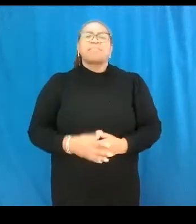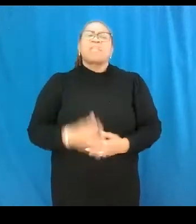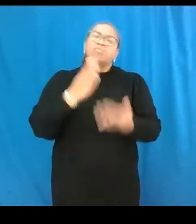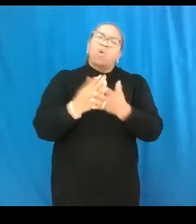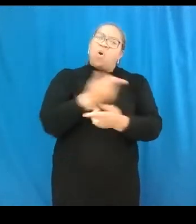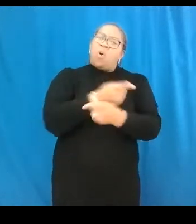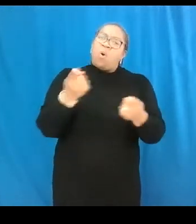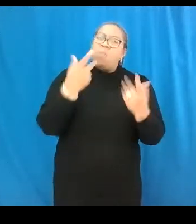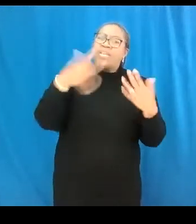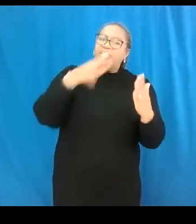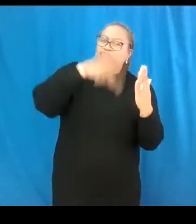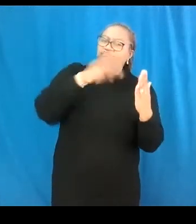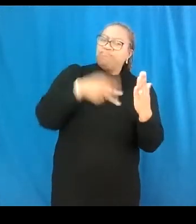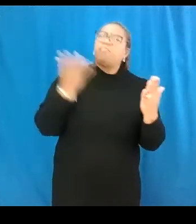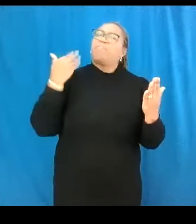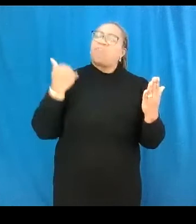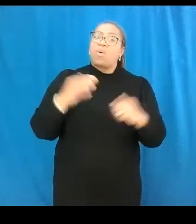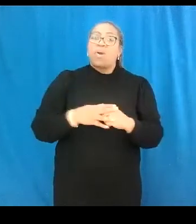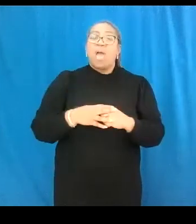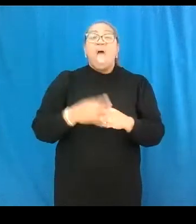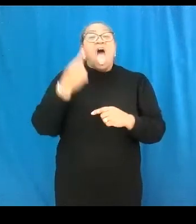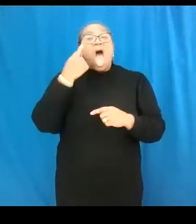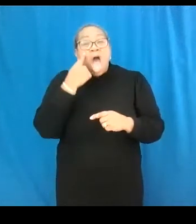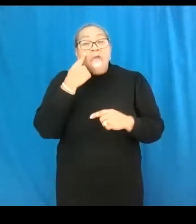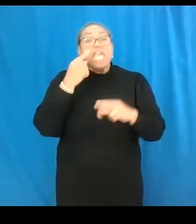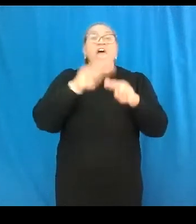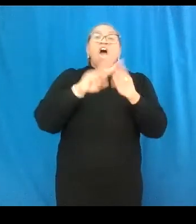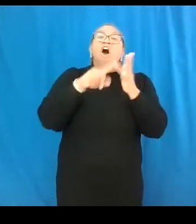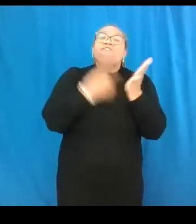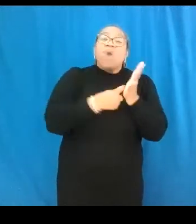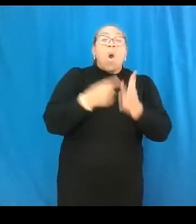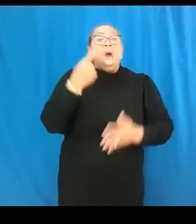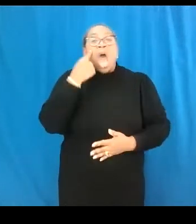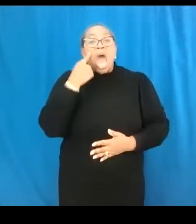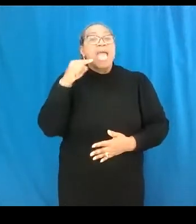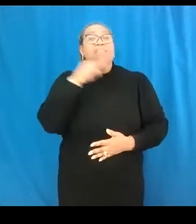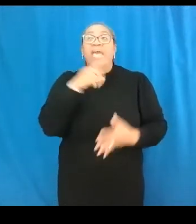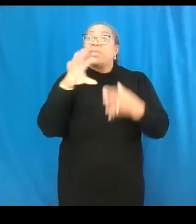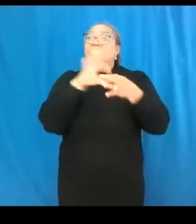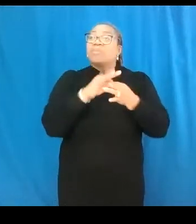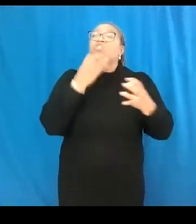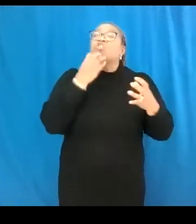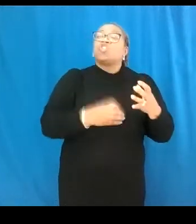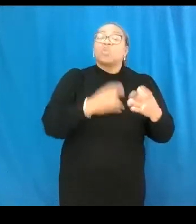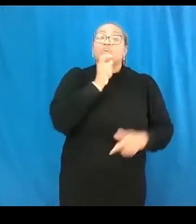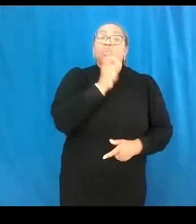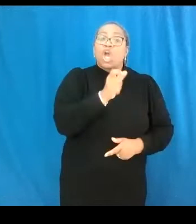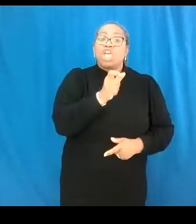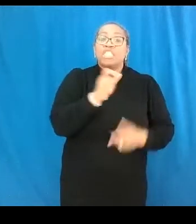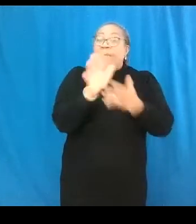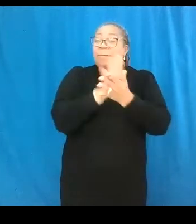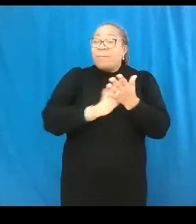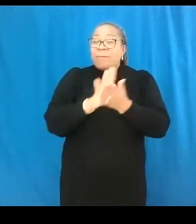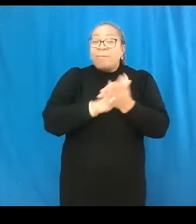Old Testament, eye for eye was a Jewish saying found in the lex talionis, which essentially means the law